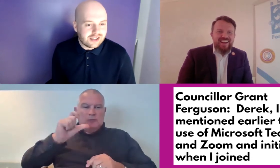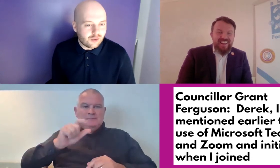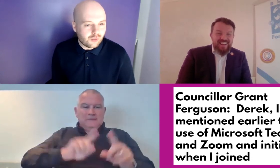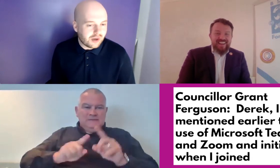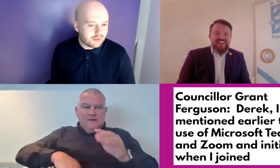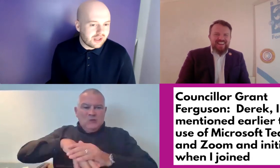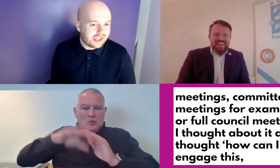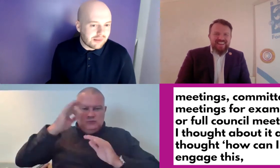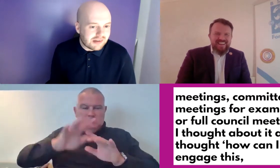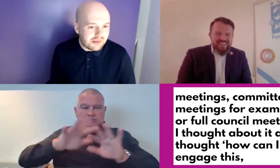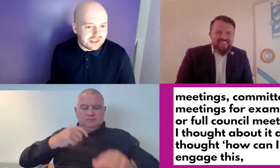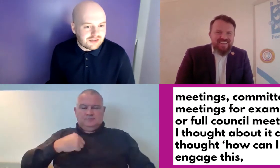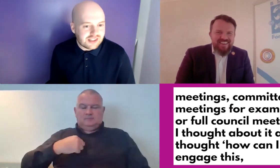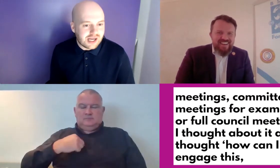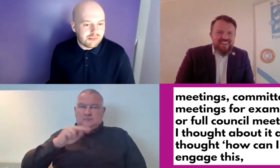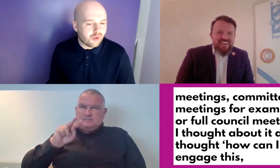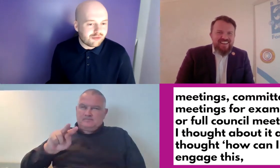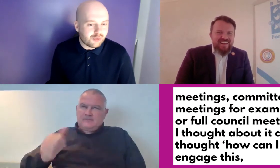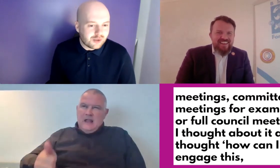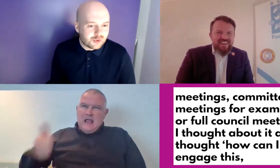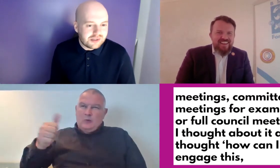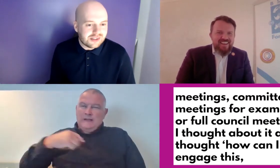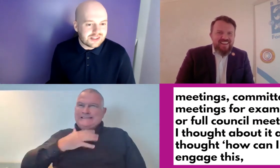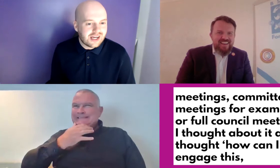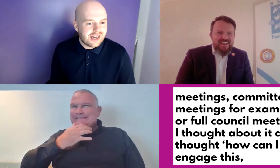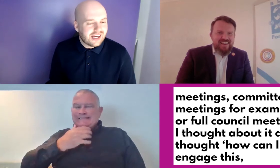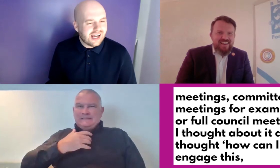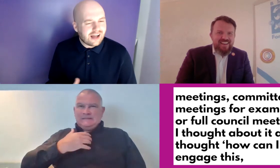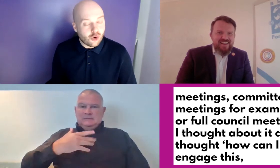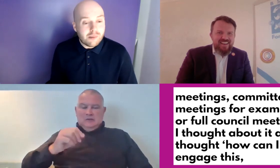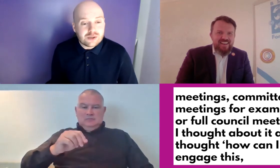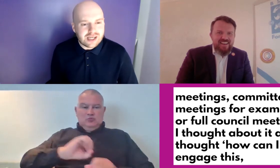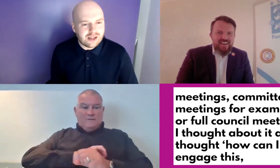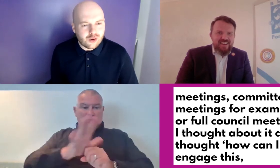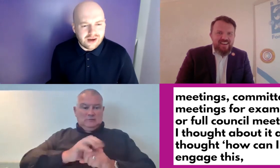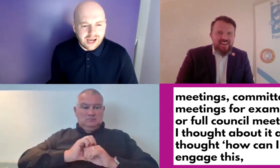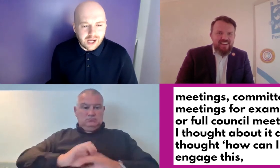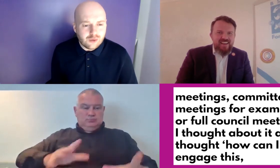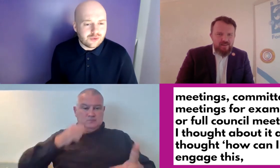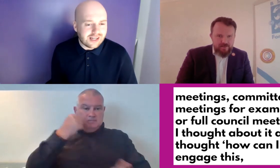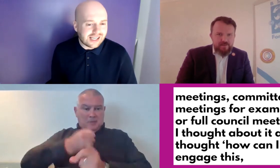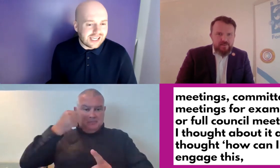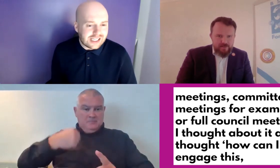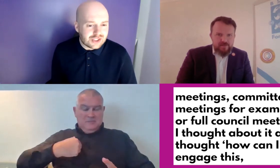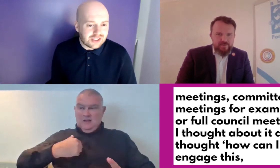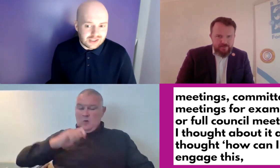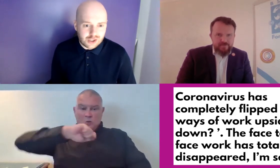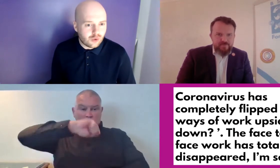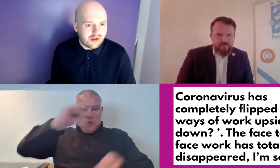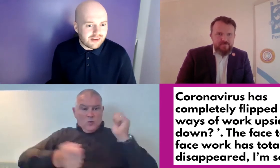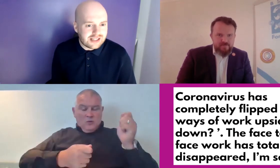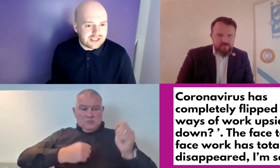initially, you know, when I'm joining committee meetings, for example, or full council meetings, I thought about it and thought, how can I engage?